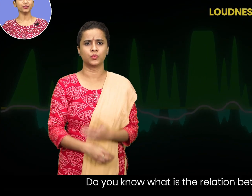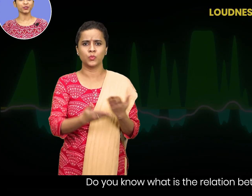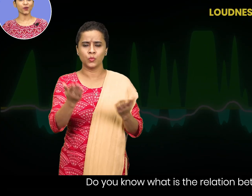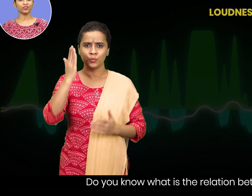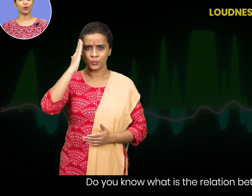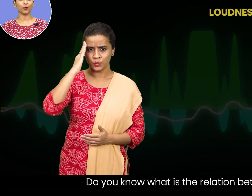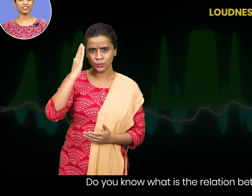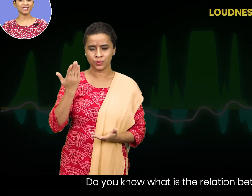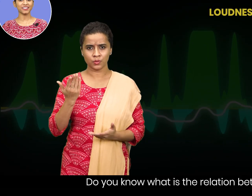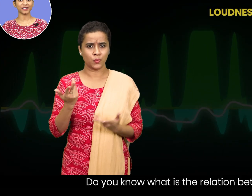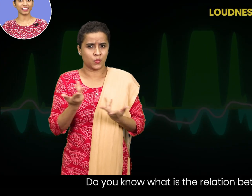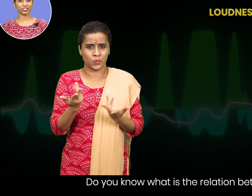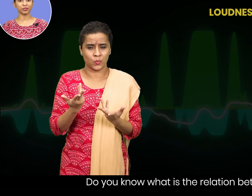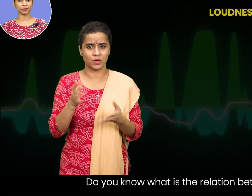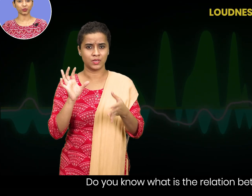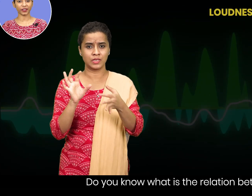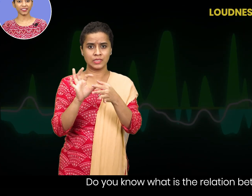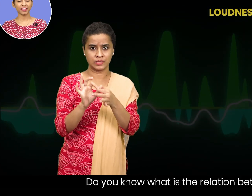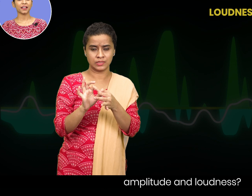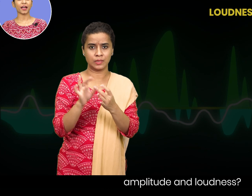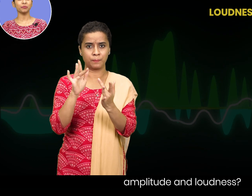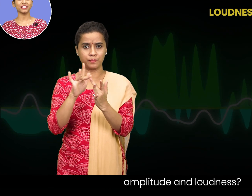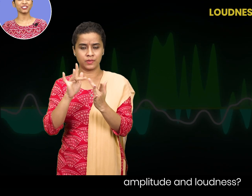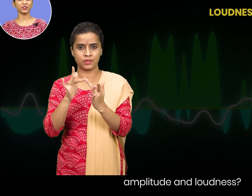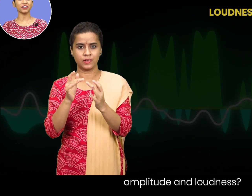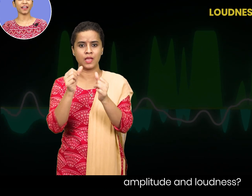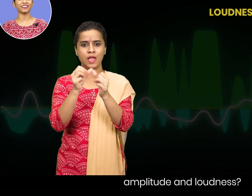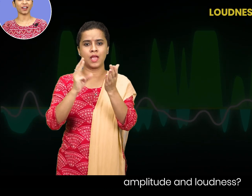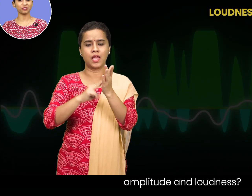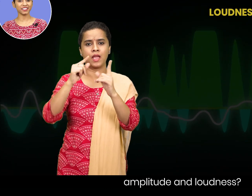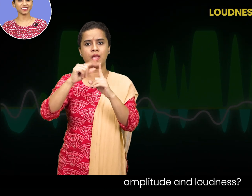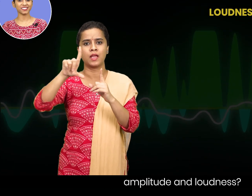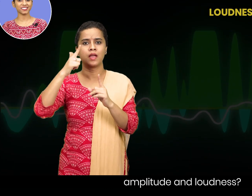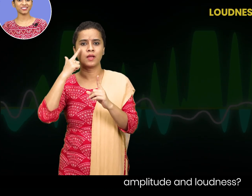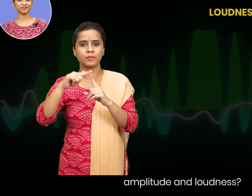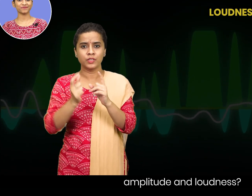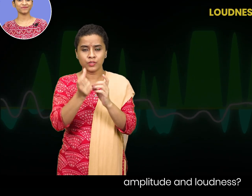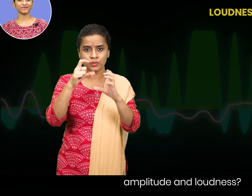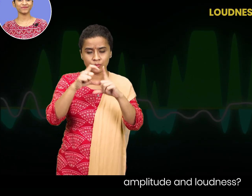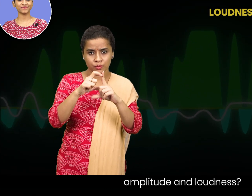Do you know what is the relation between amplitude and loudness?